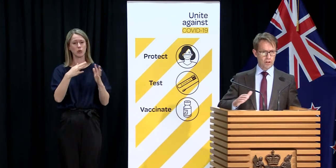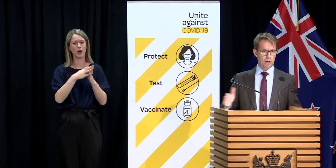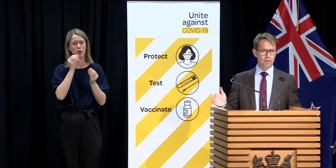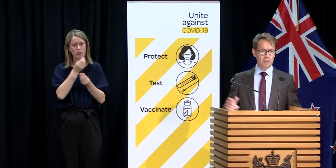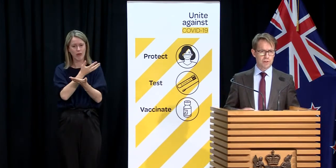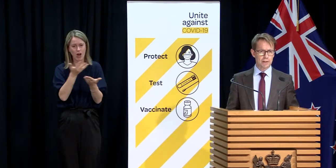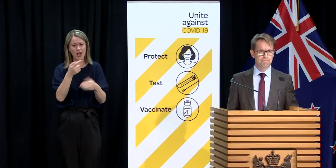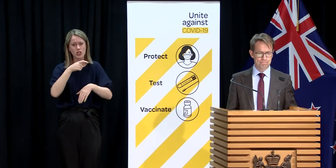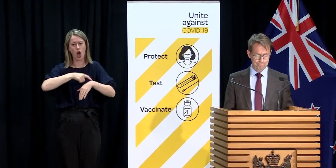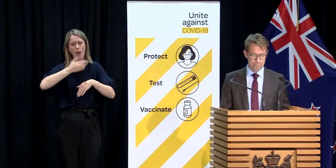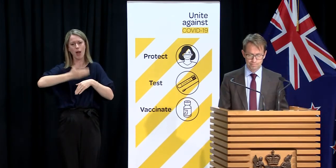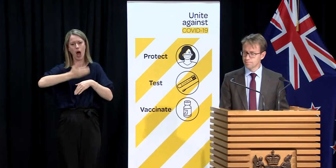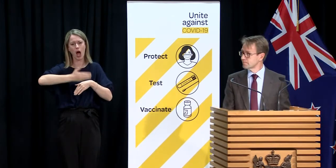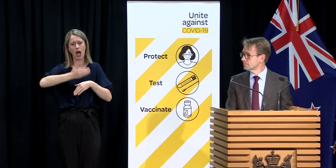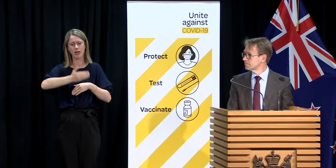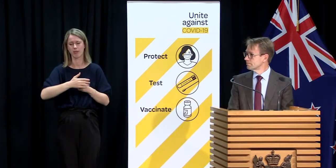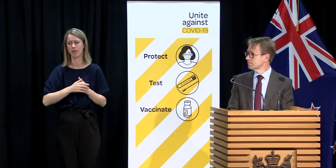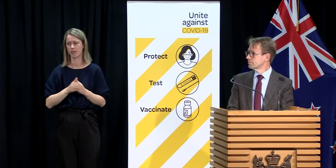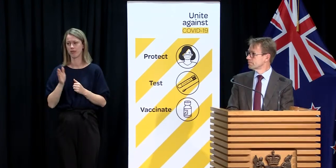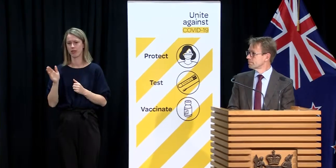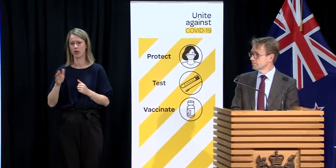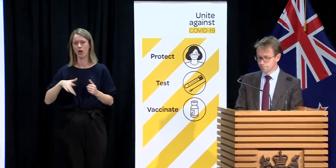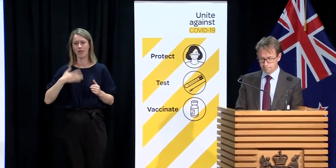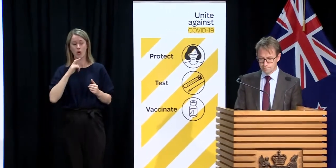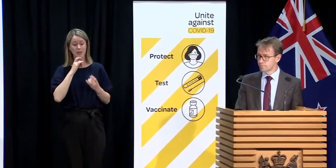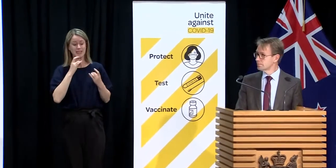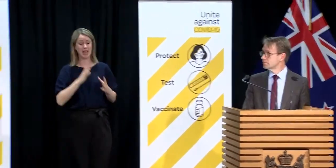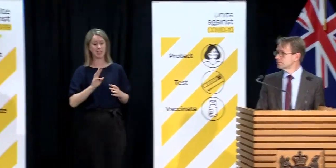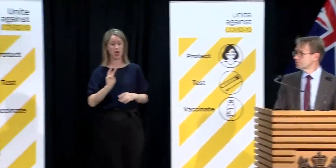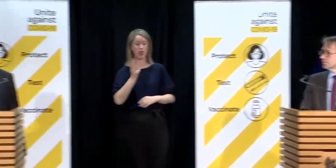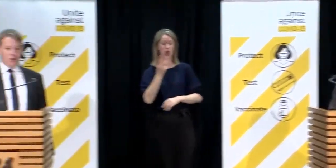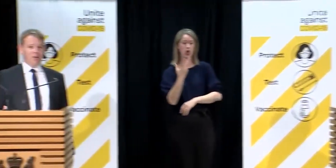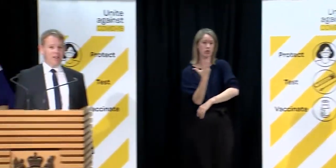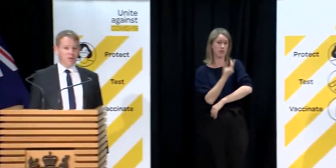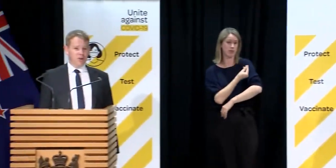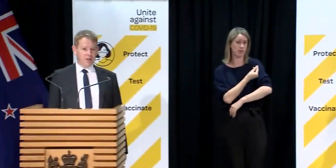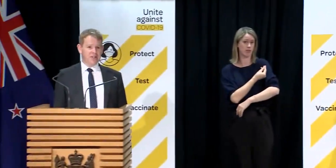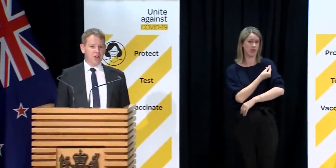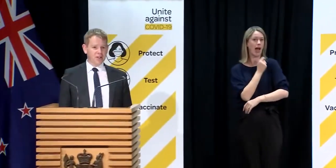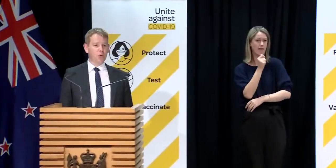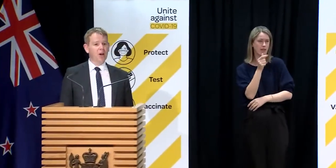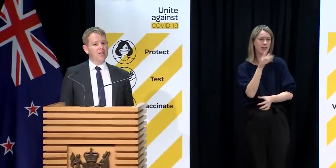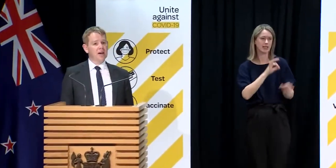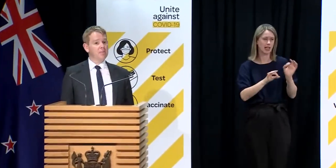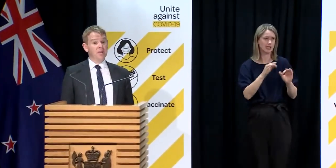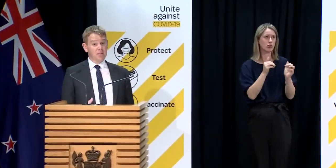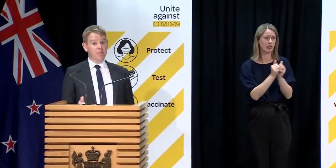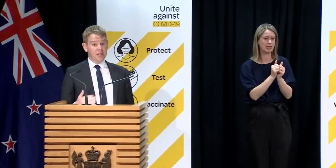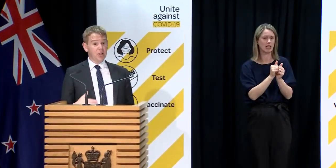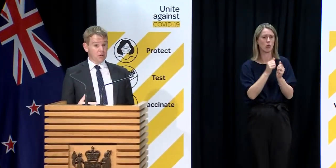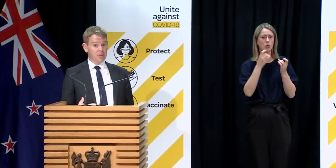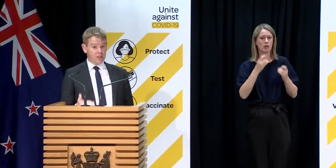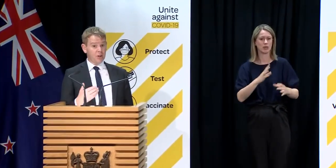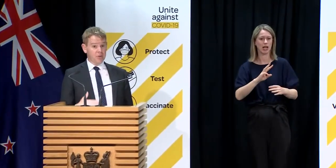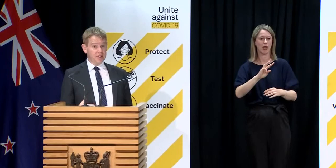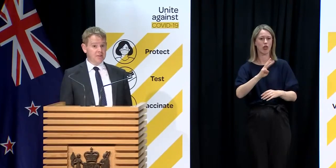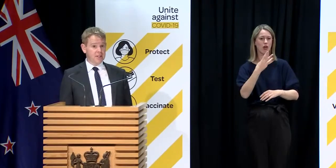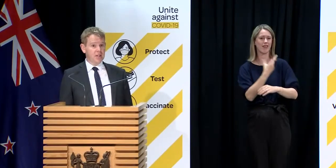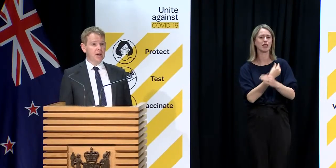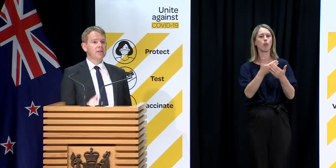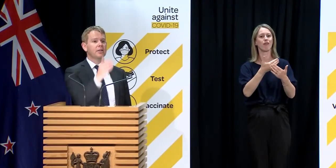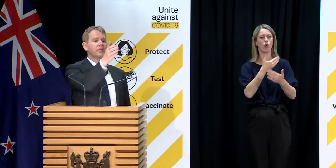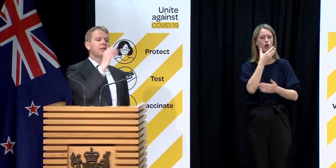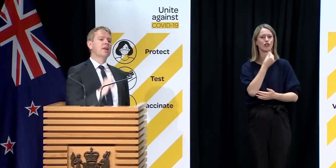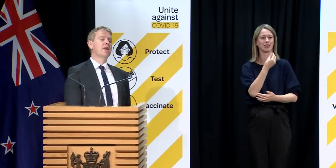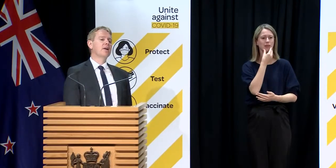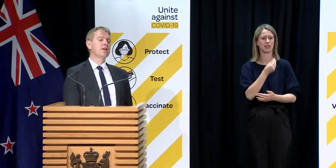out what the timeframes are. But we are expecting to be starting booster shots, if assuming that's where the science all lands up this side of Christmas, so this